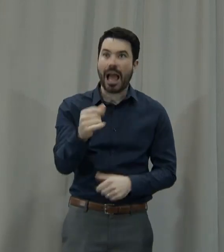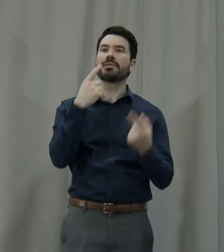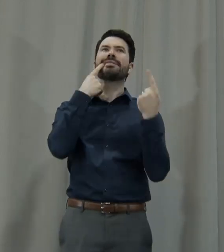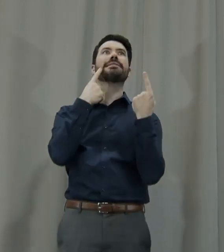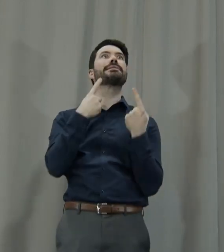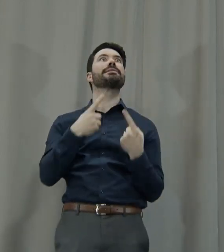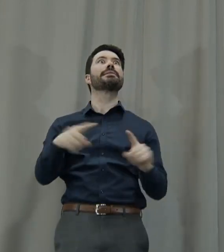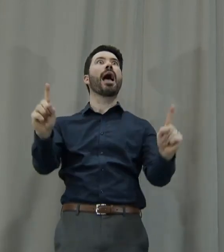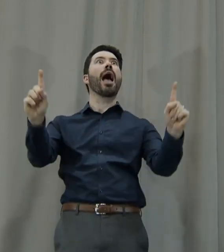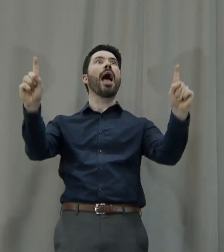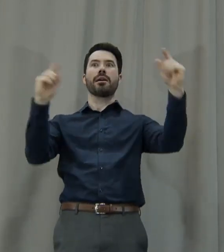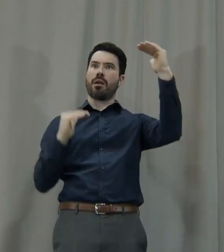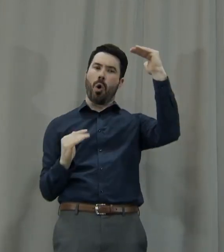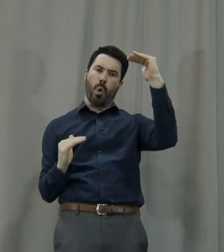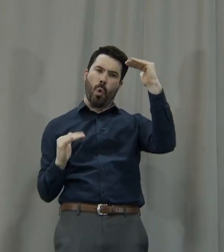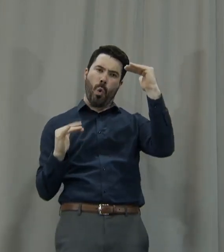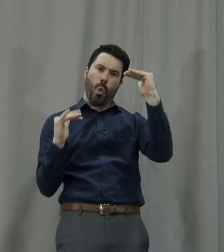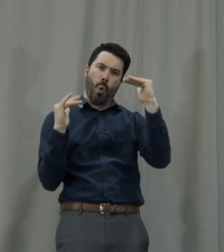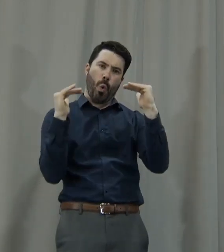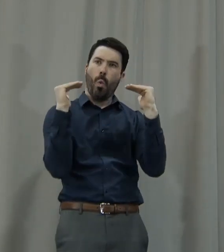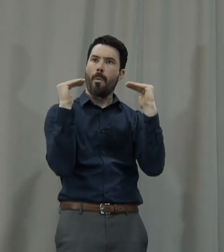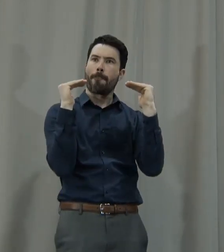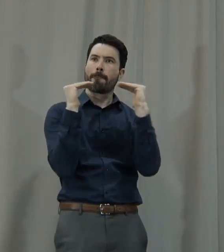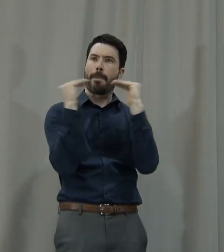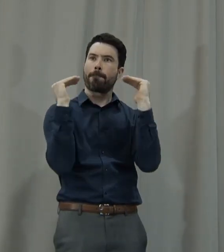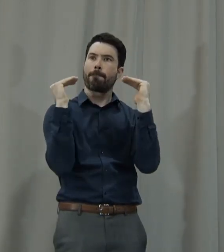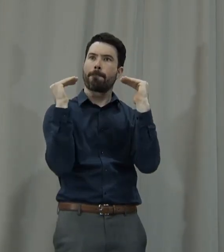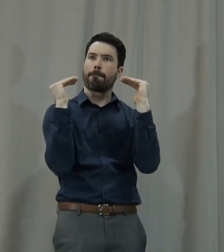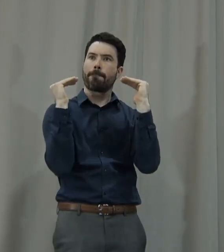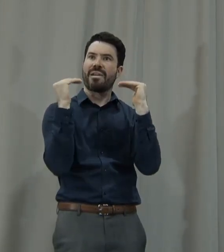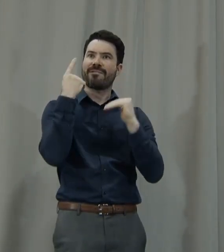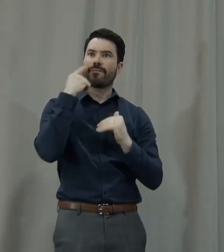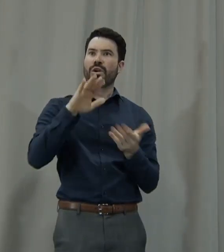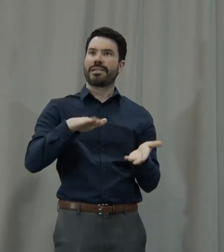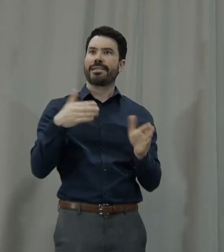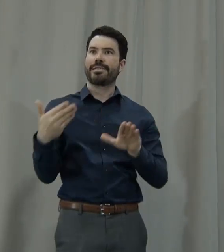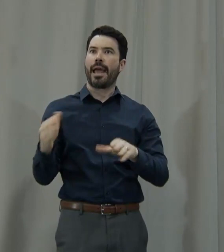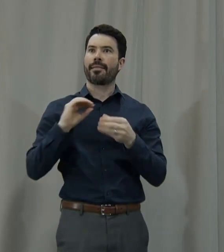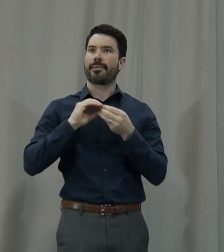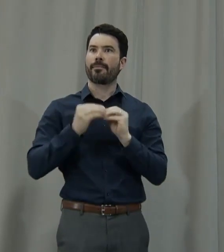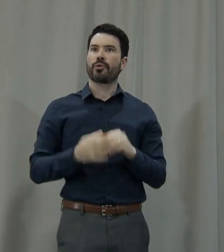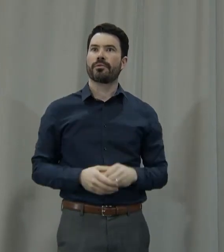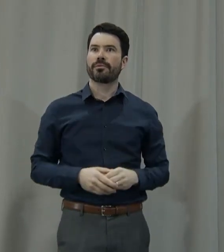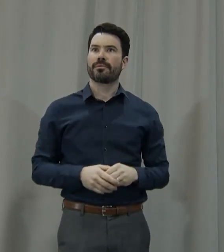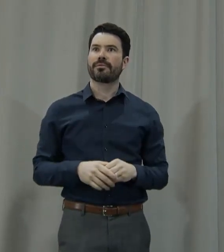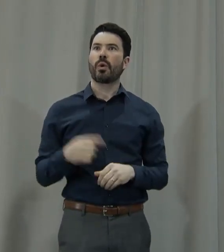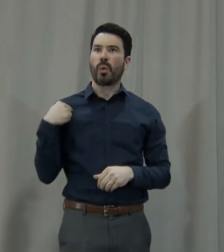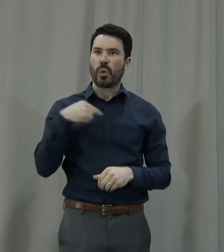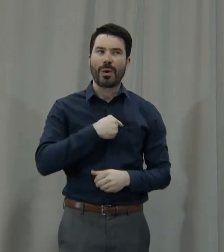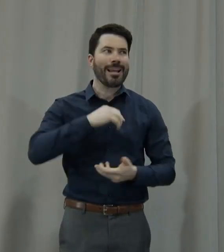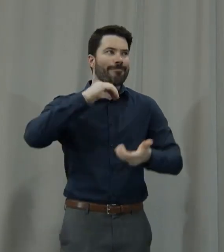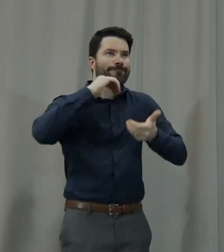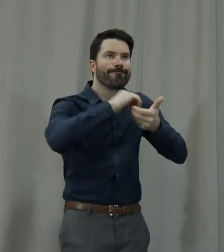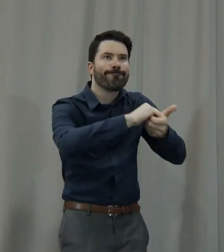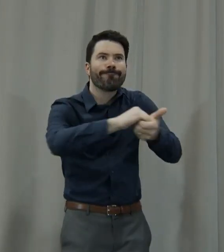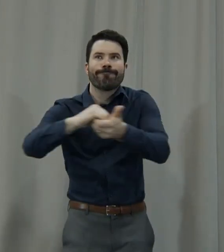those disparate death rates, through collaborative efforts with our communities.